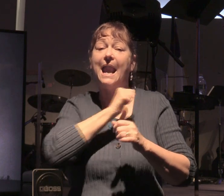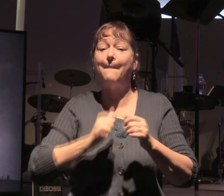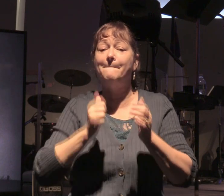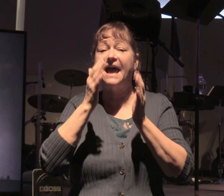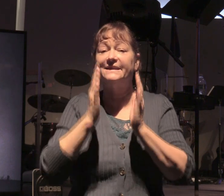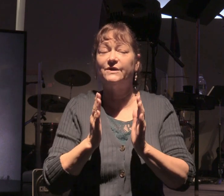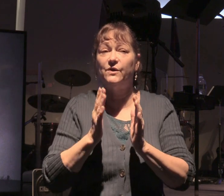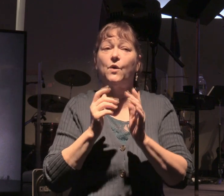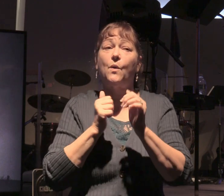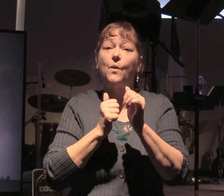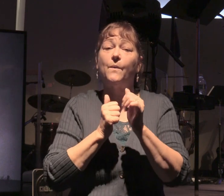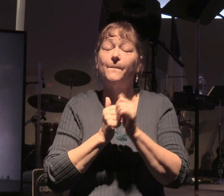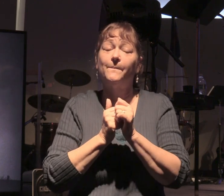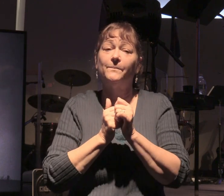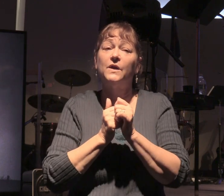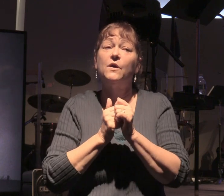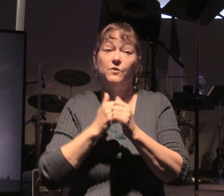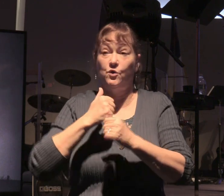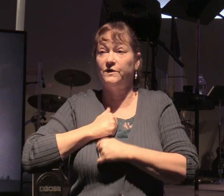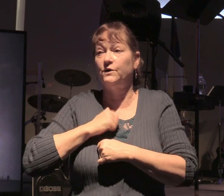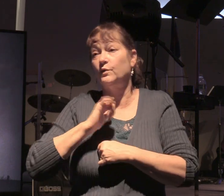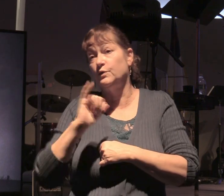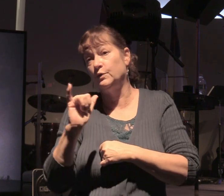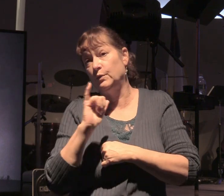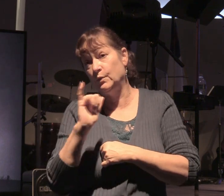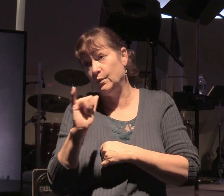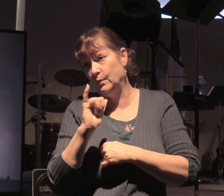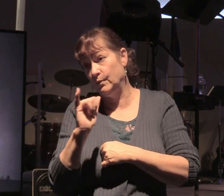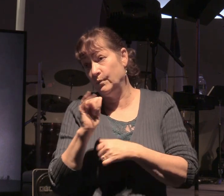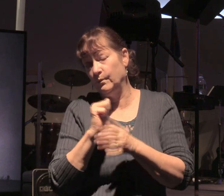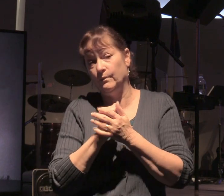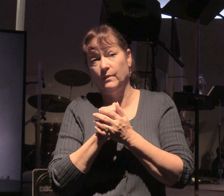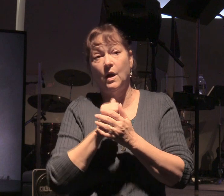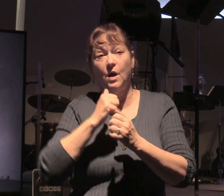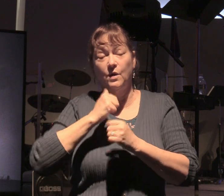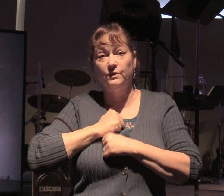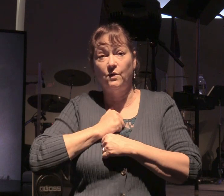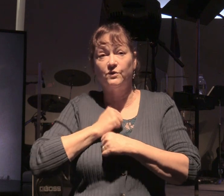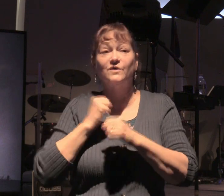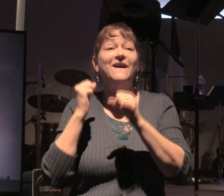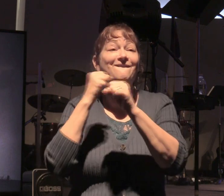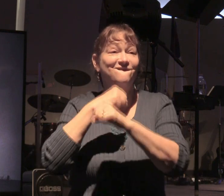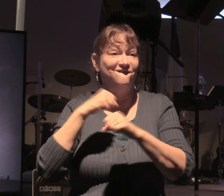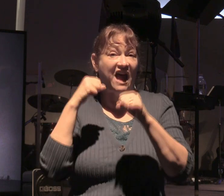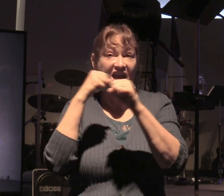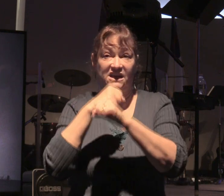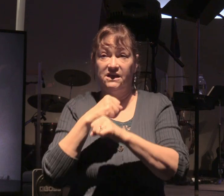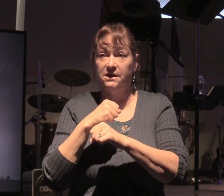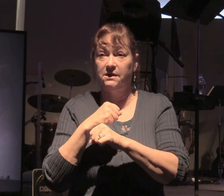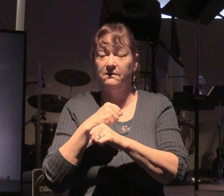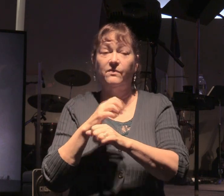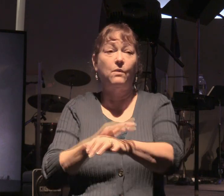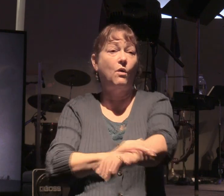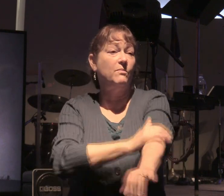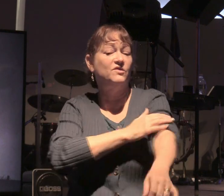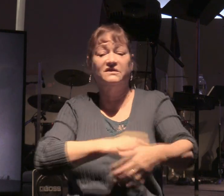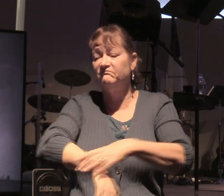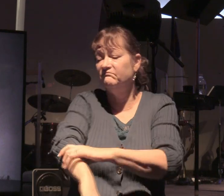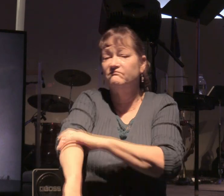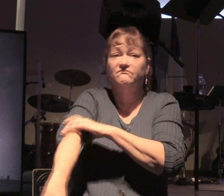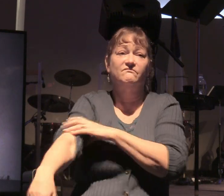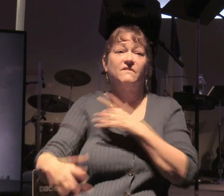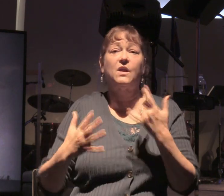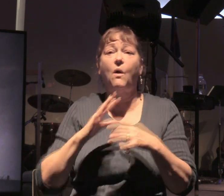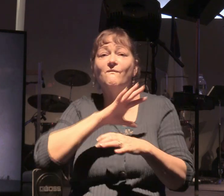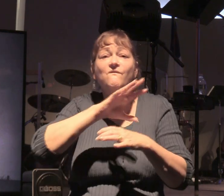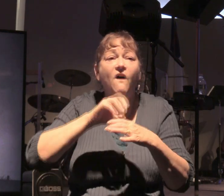Jesus Christ and his kingdom, but you're a soldier. Soldiers fight. They roll up their sleeves. They